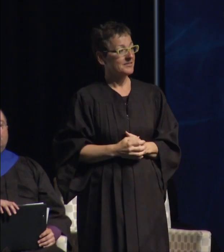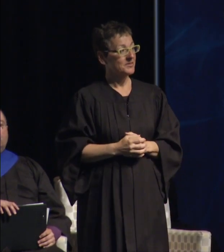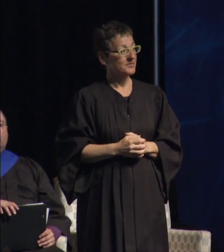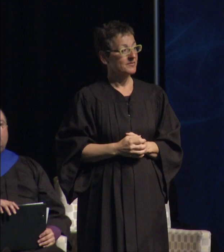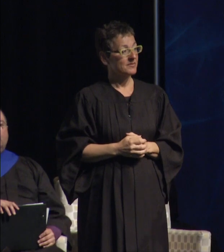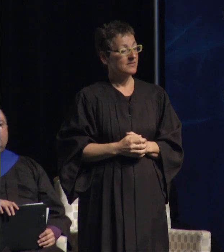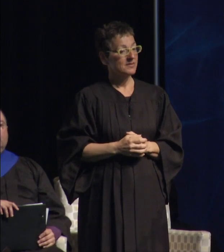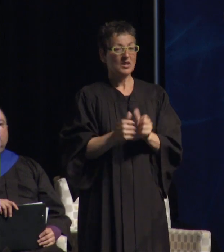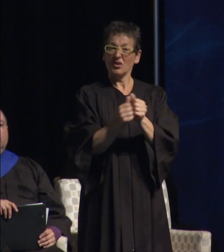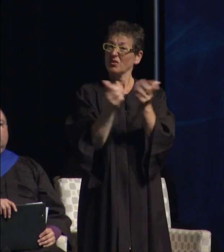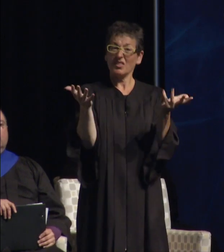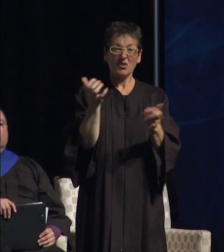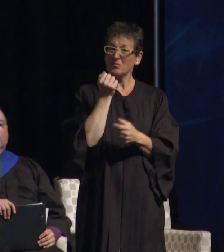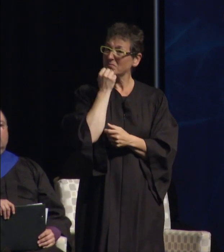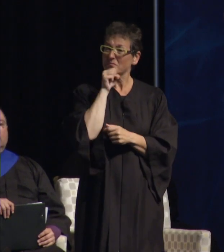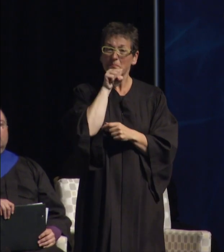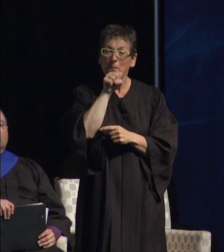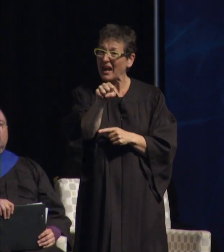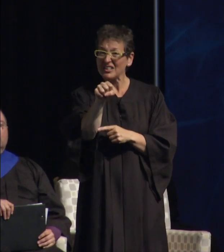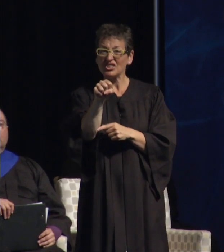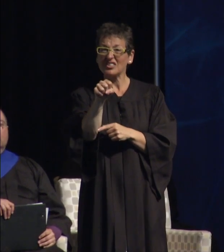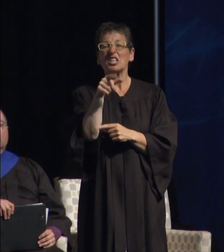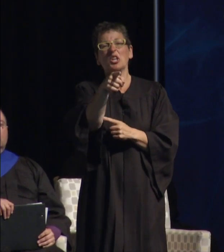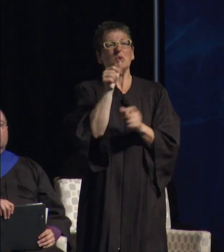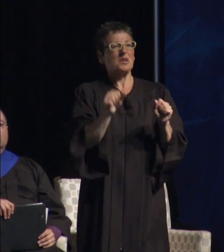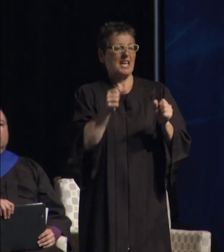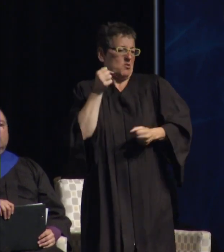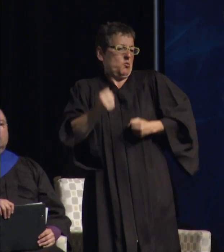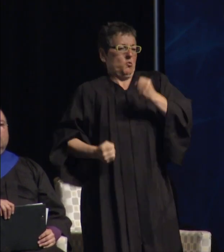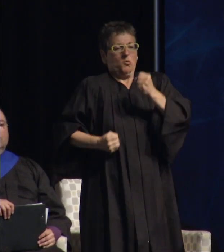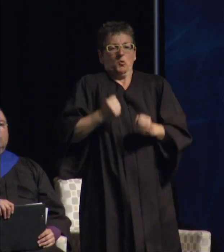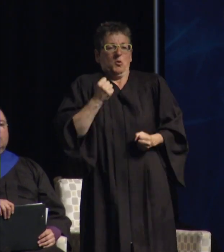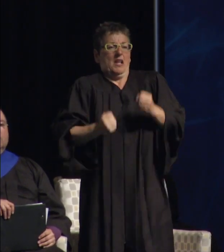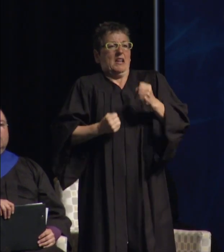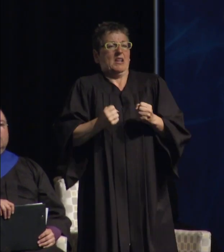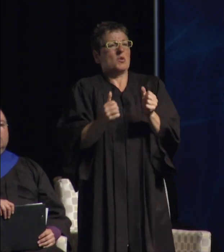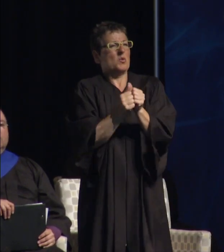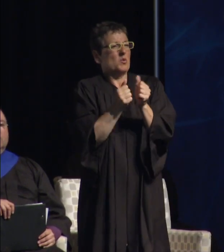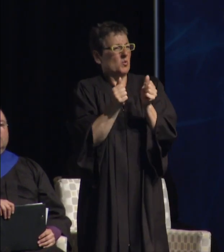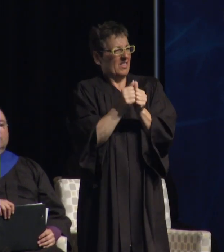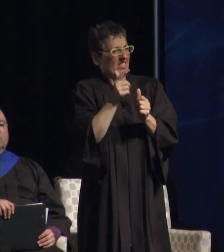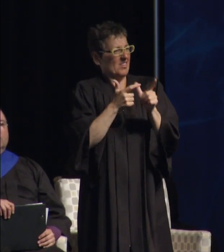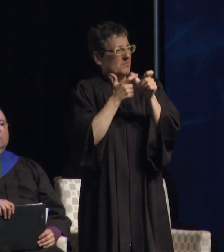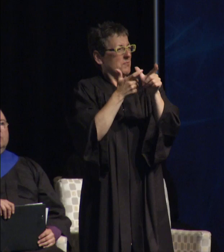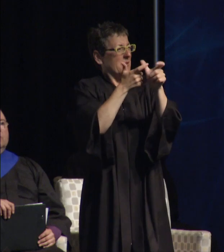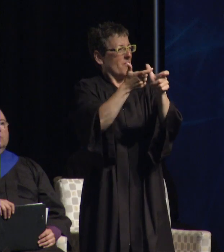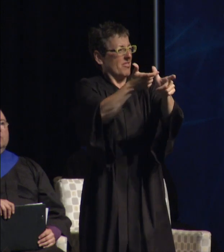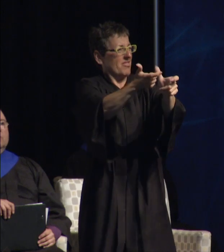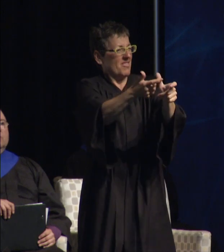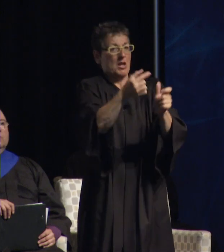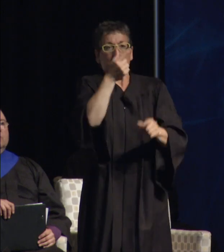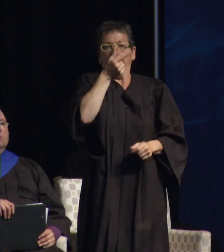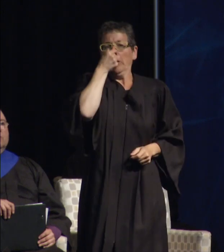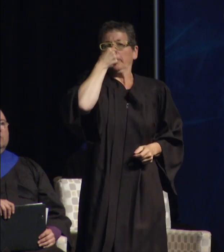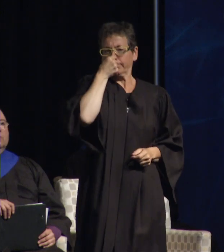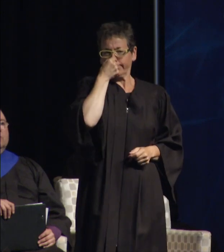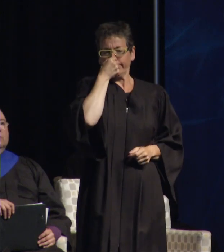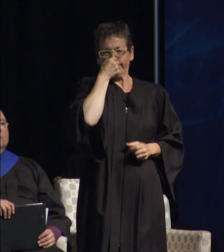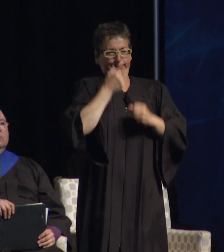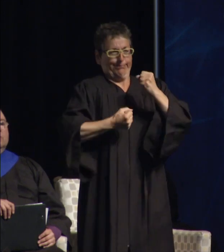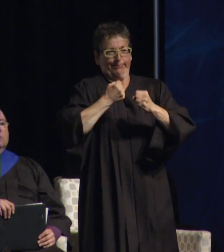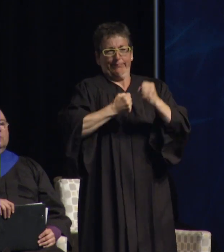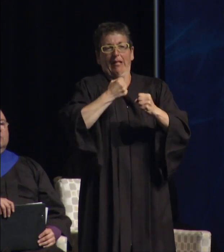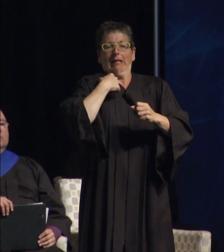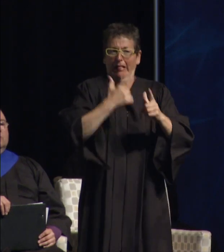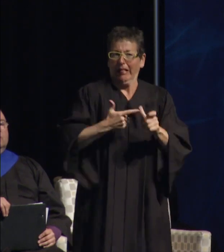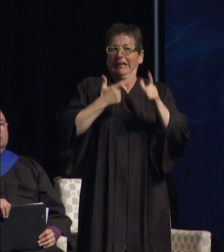Without passion for what you do, they say it's like running a marathon with your nose pinched shut. It's very hard to breathe, and you end up